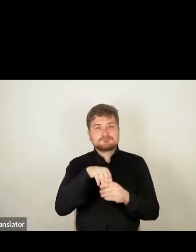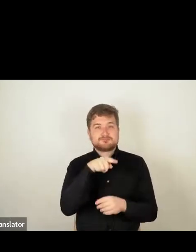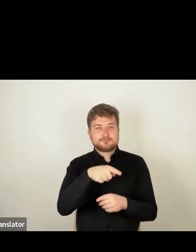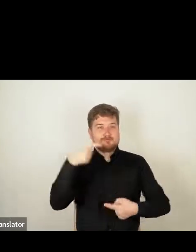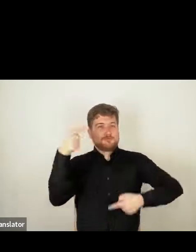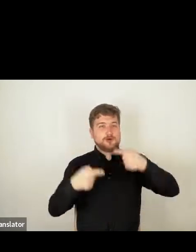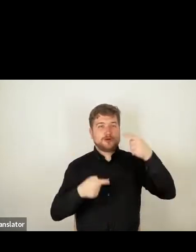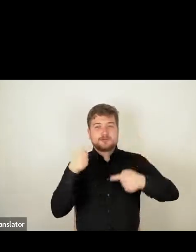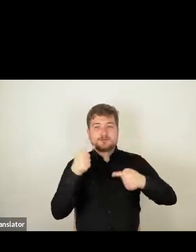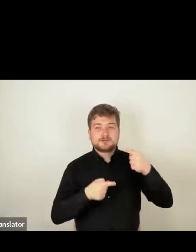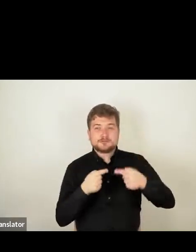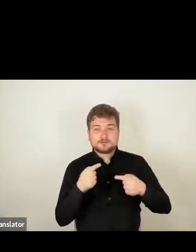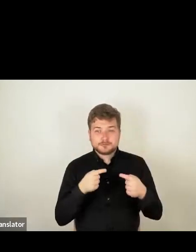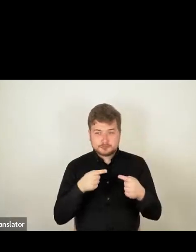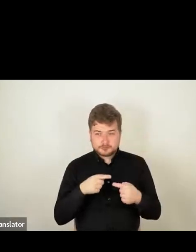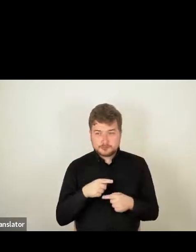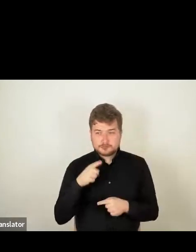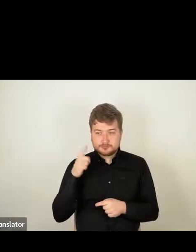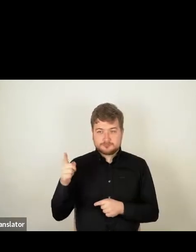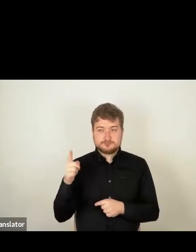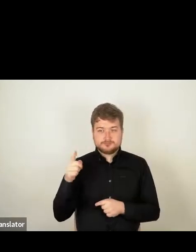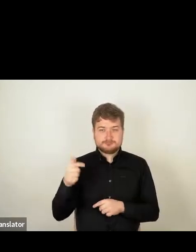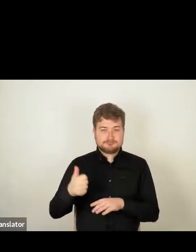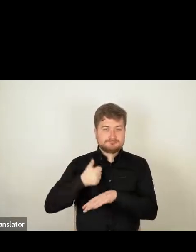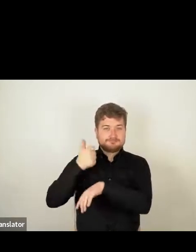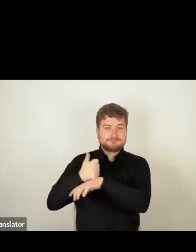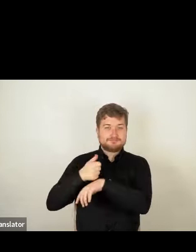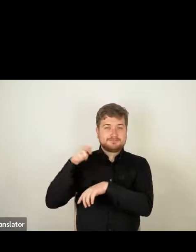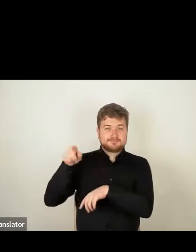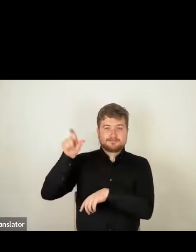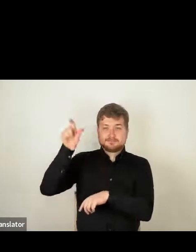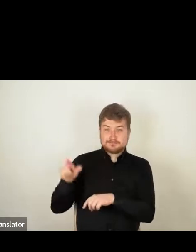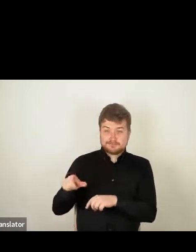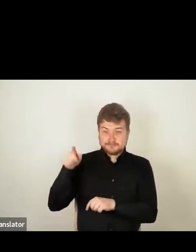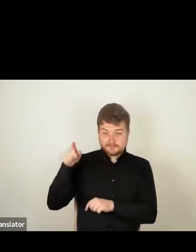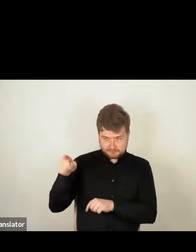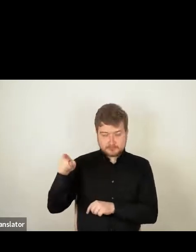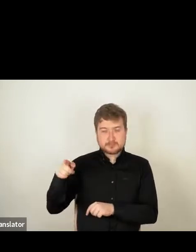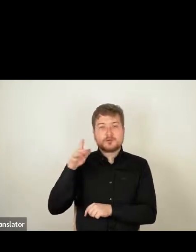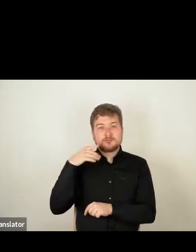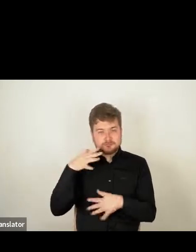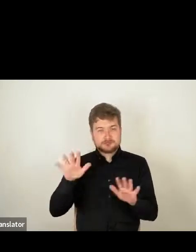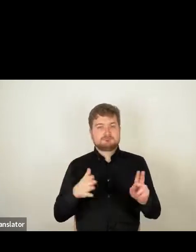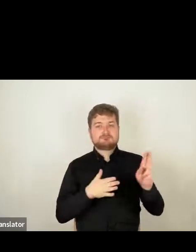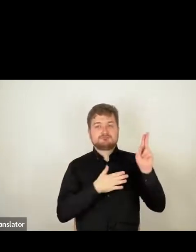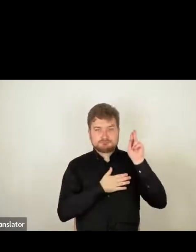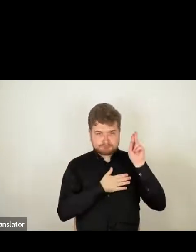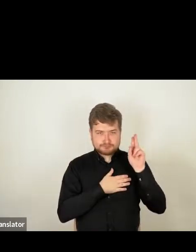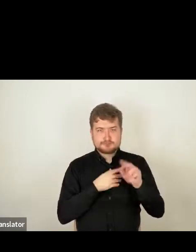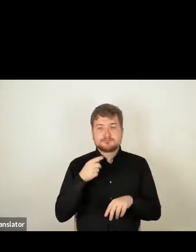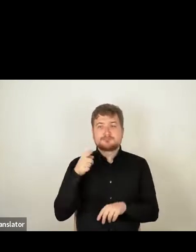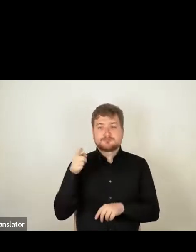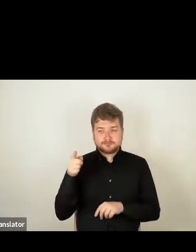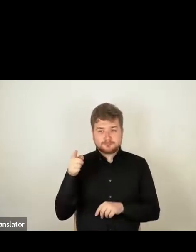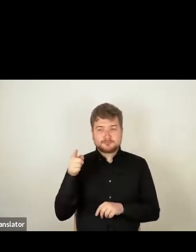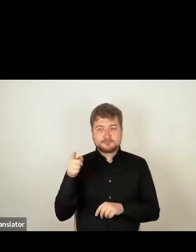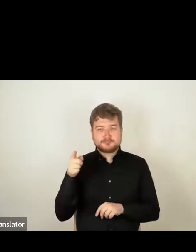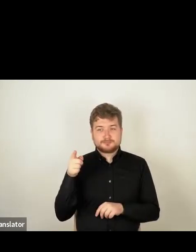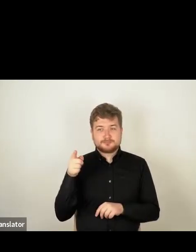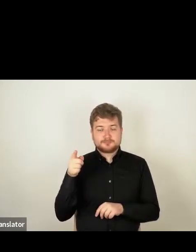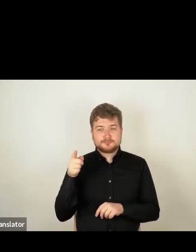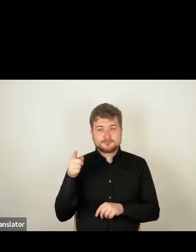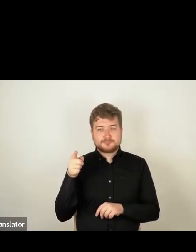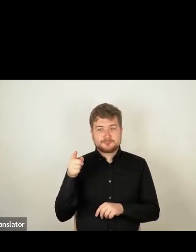the day he got elected, that he is going to make sure that the Cabinet of parliament. In other words, the decision-making body, executive